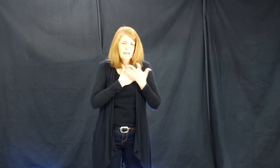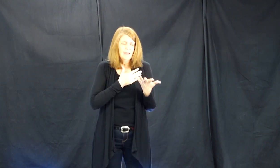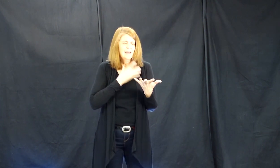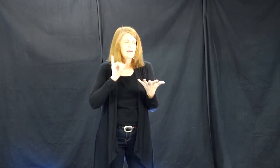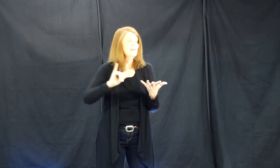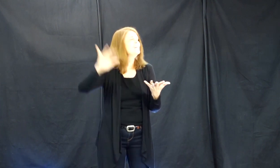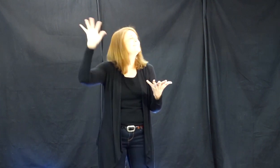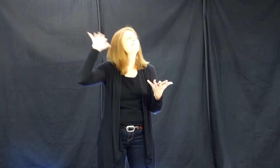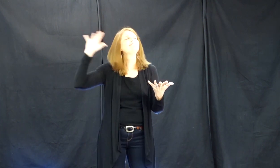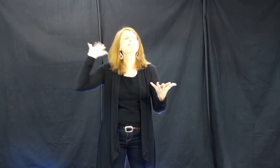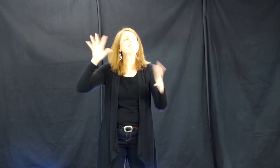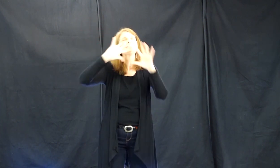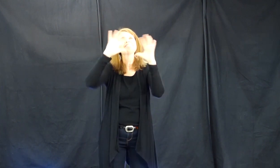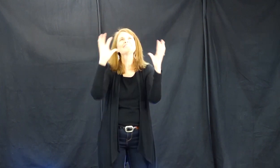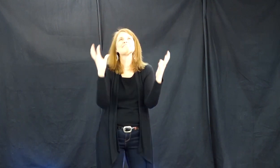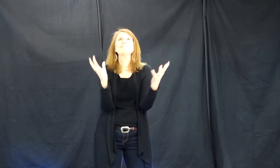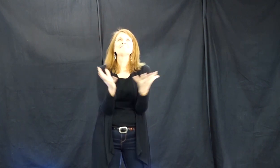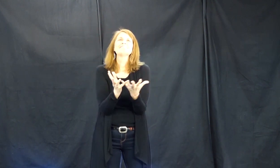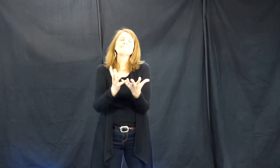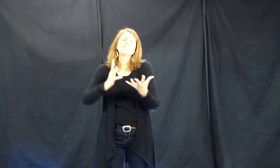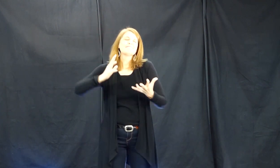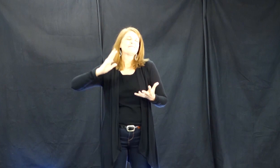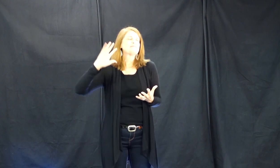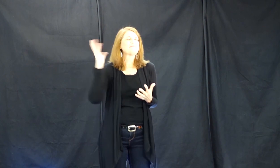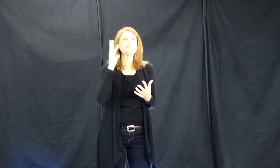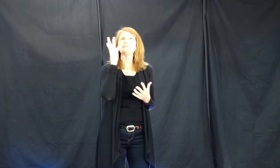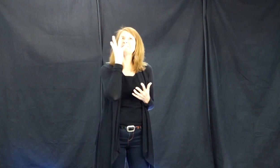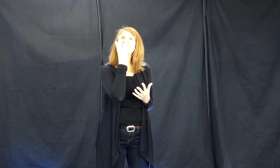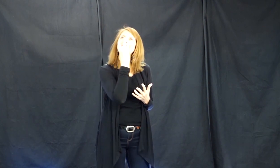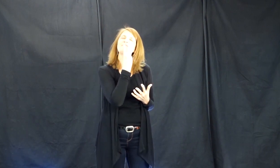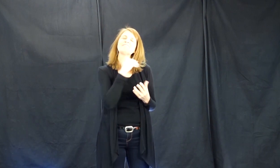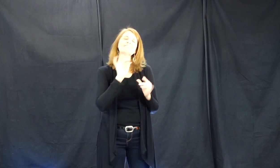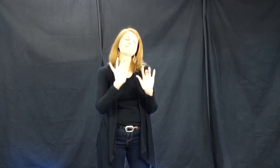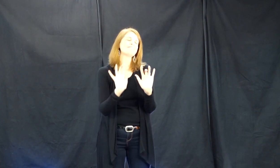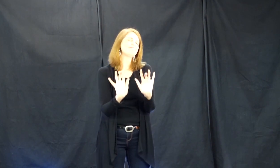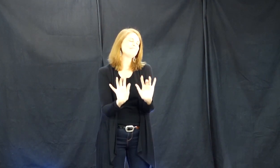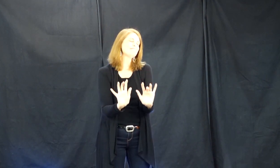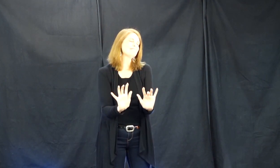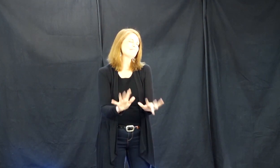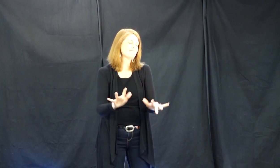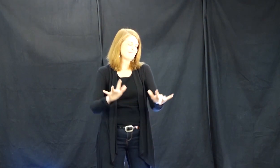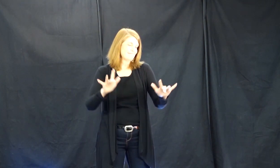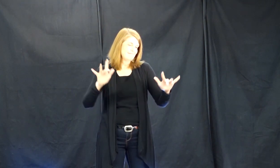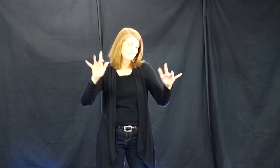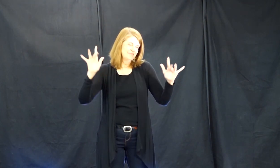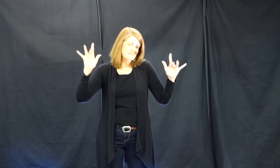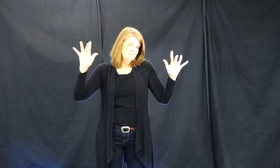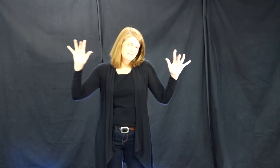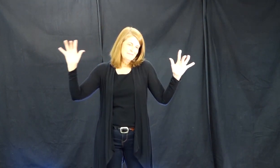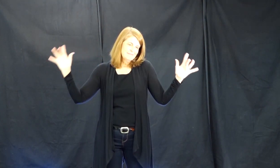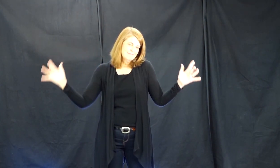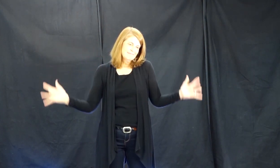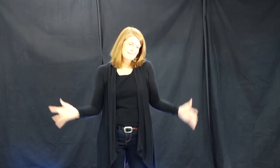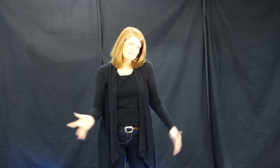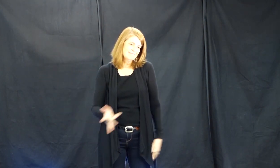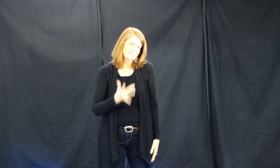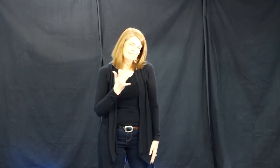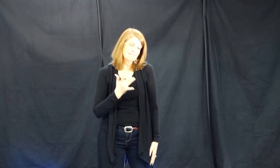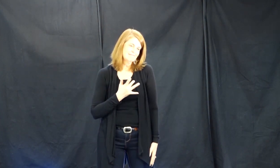the world seemed to burn.